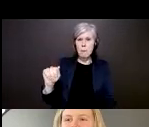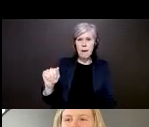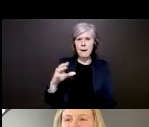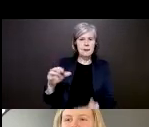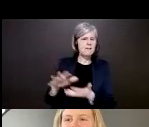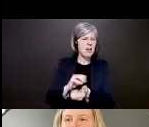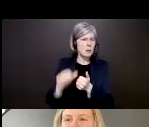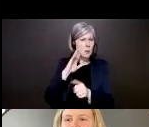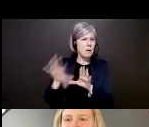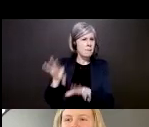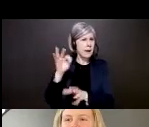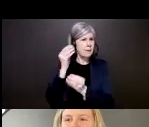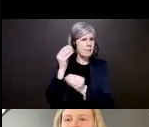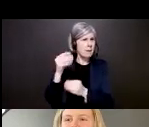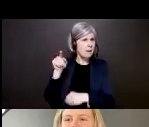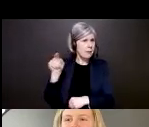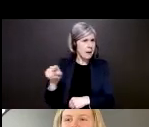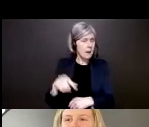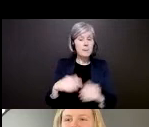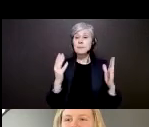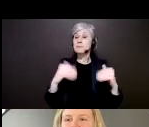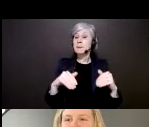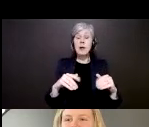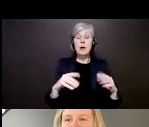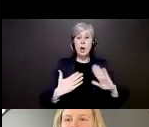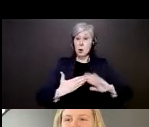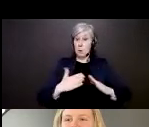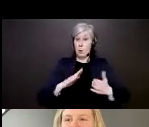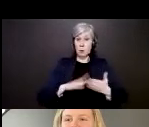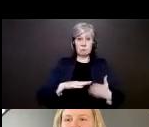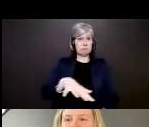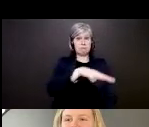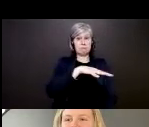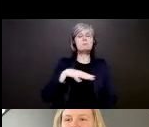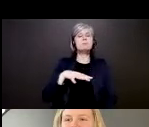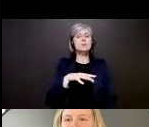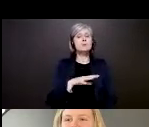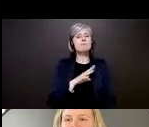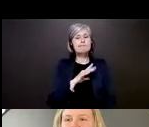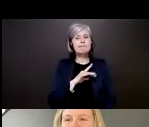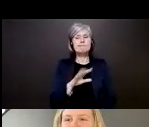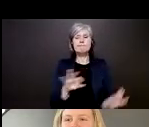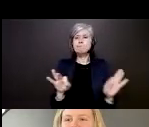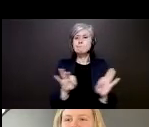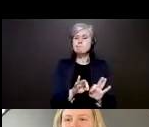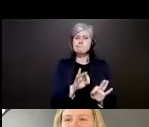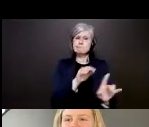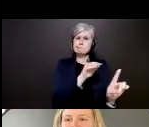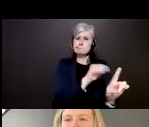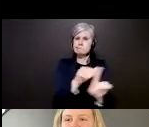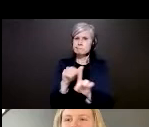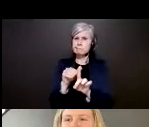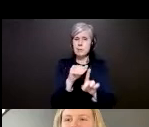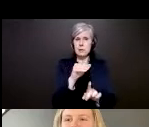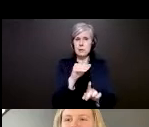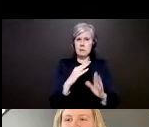first goal really is rooted in asking municipal governments, communities to identify elder abuse